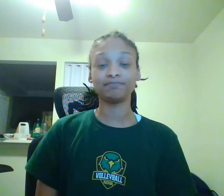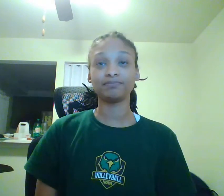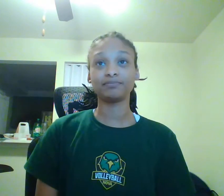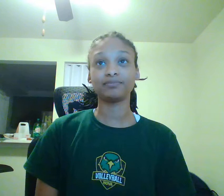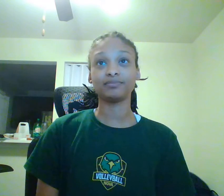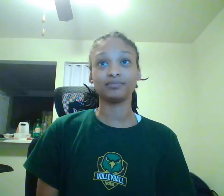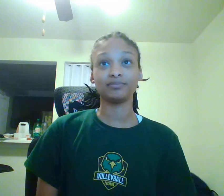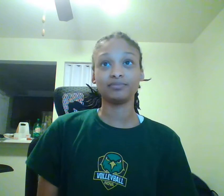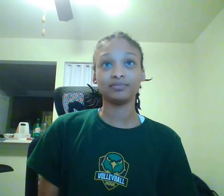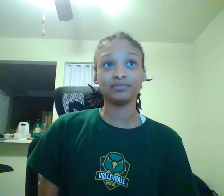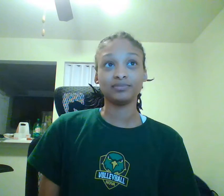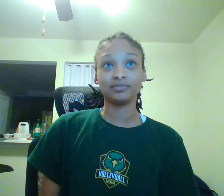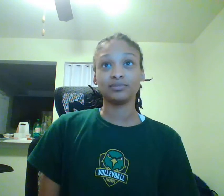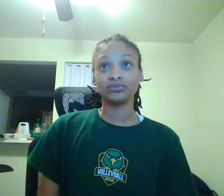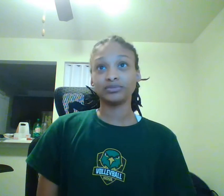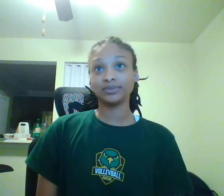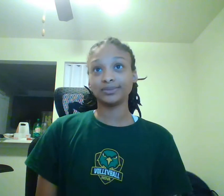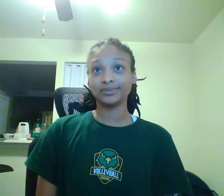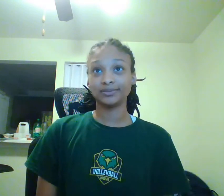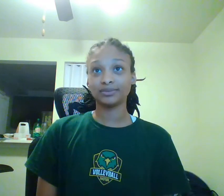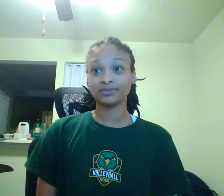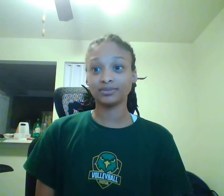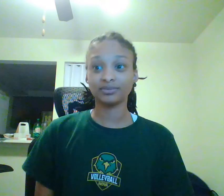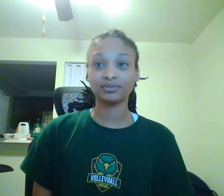Generally speaking, because of the prevailing wind,